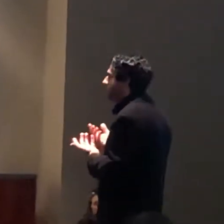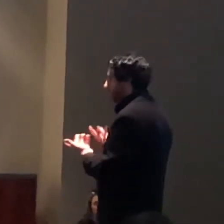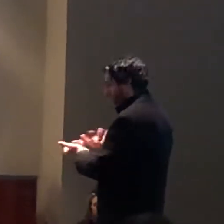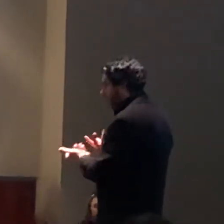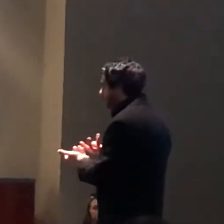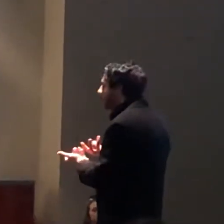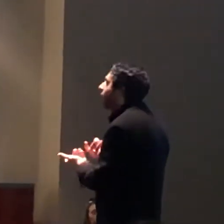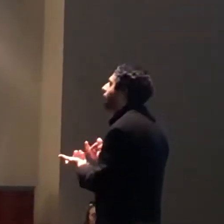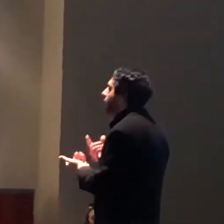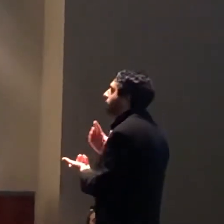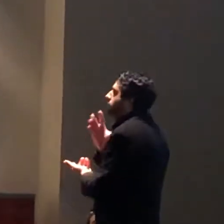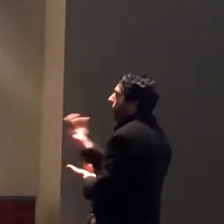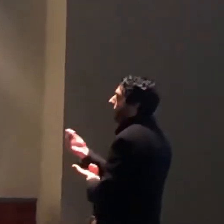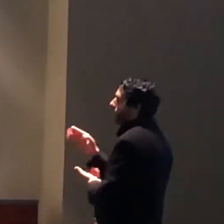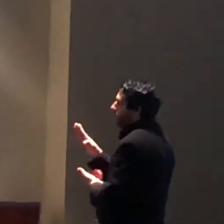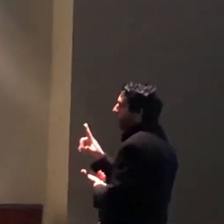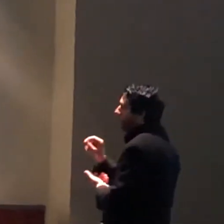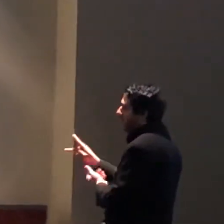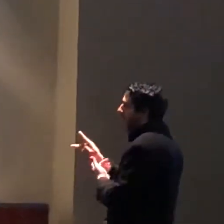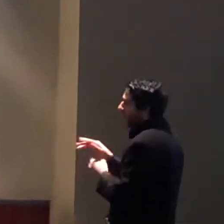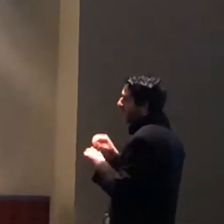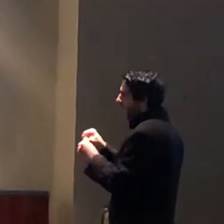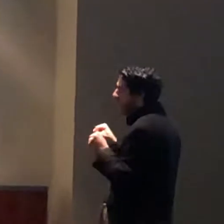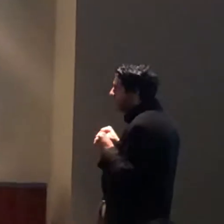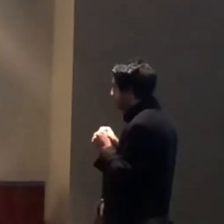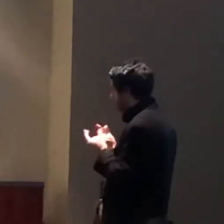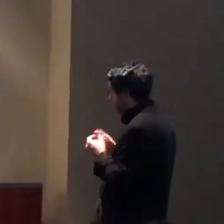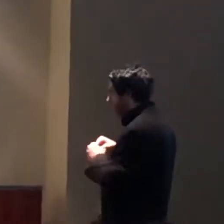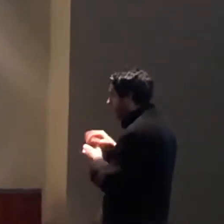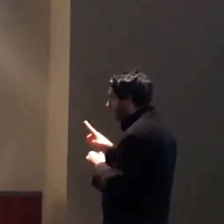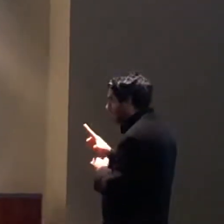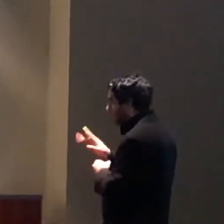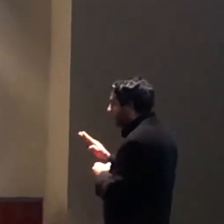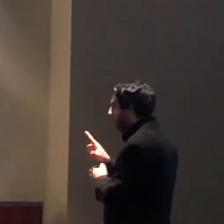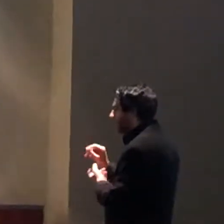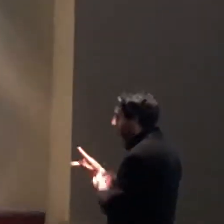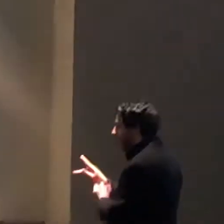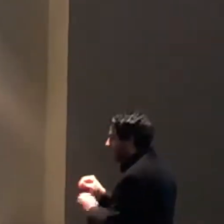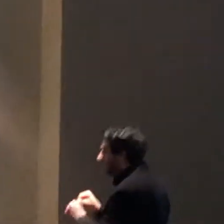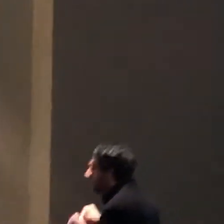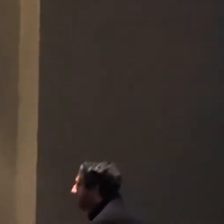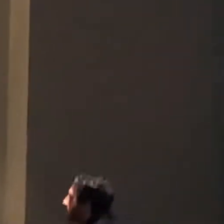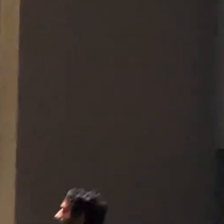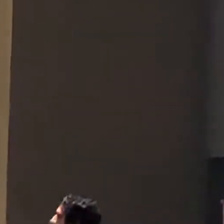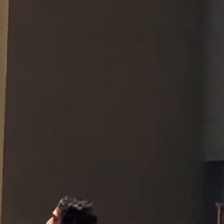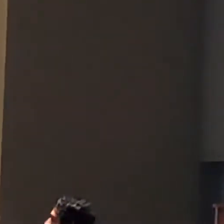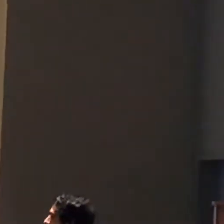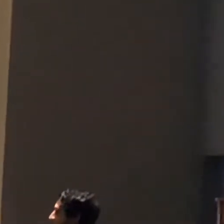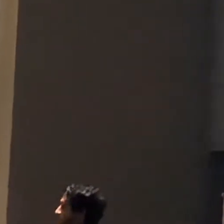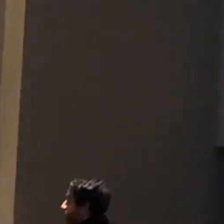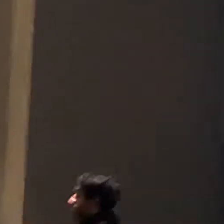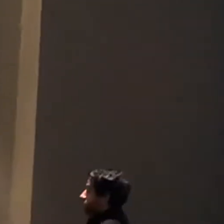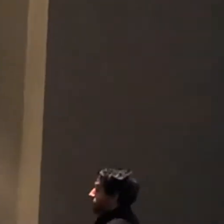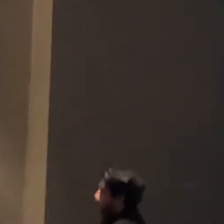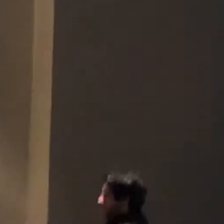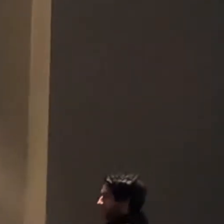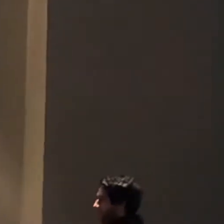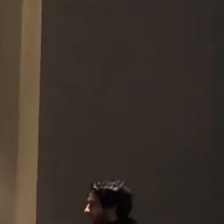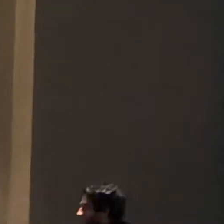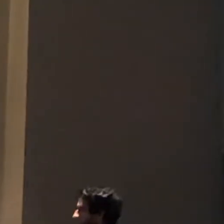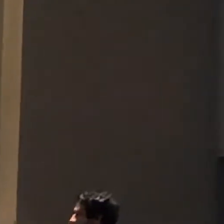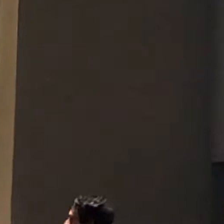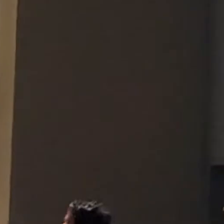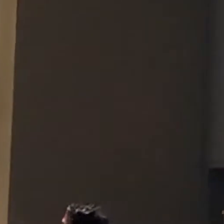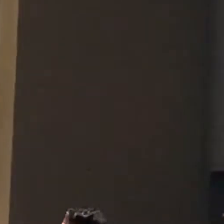block area. What are you gonna do in the block area? That keeps children intentional. It gives them a focus of